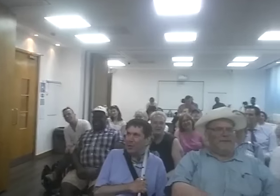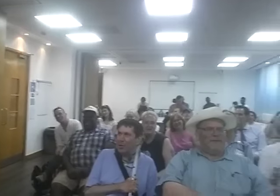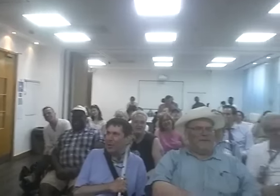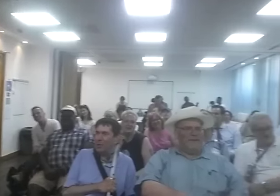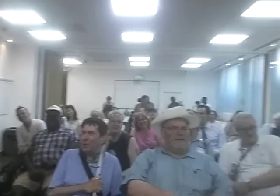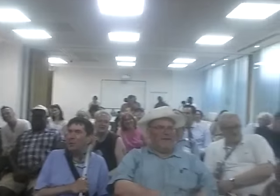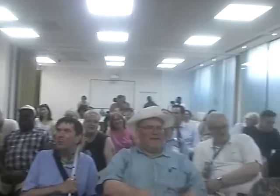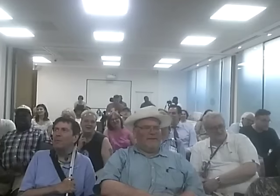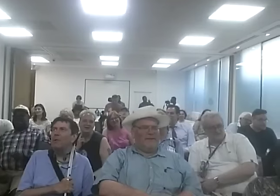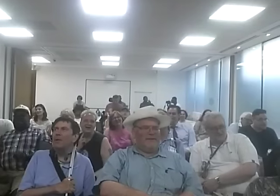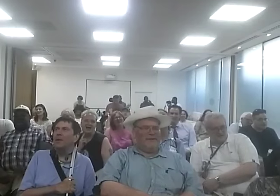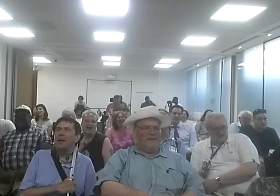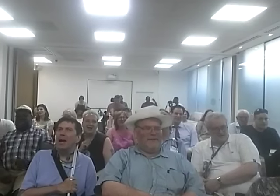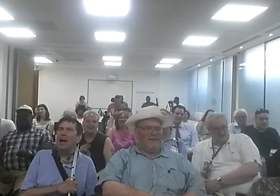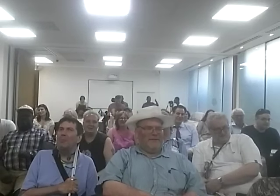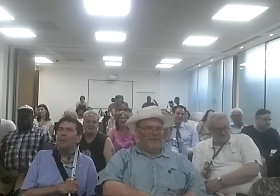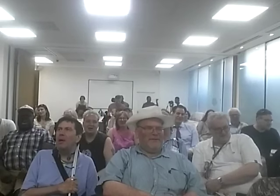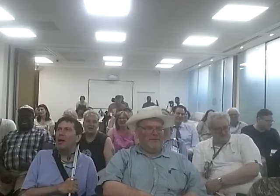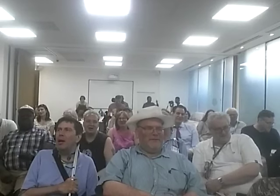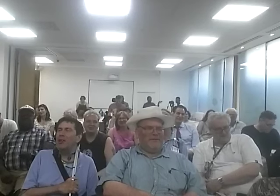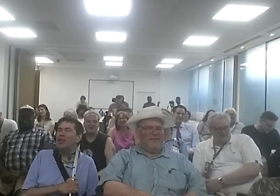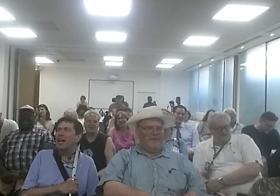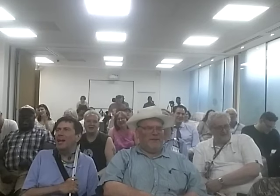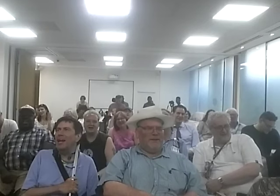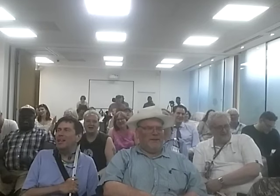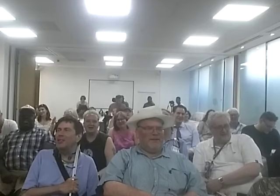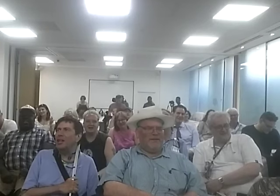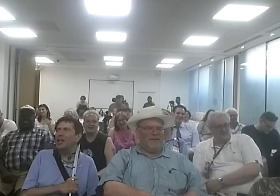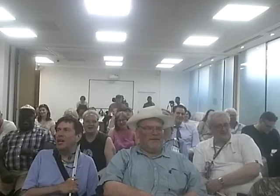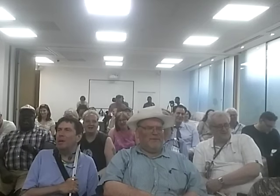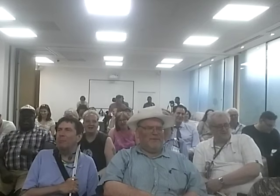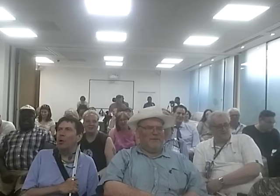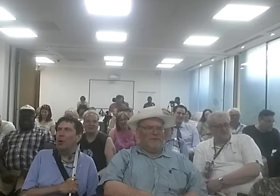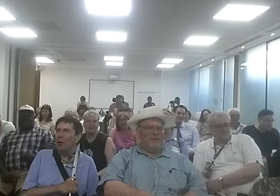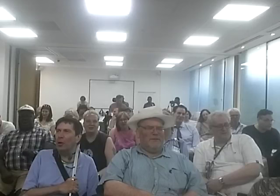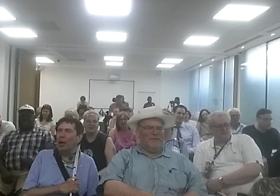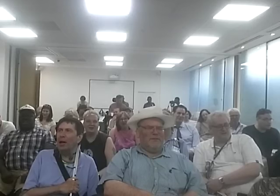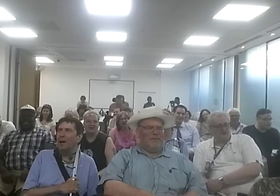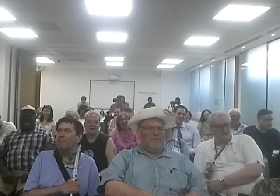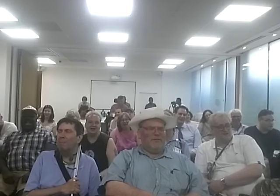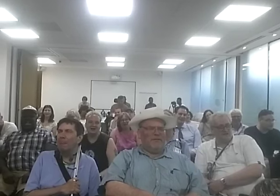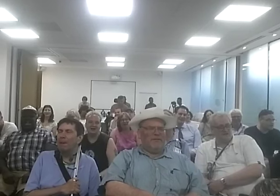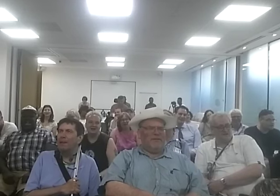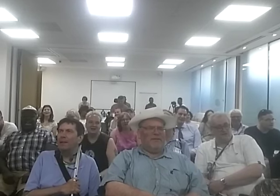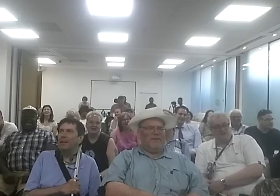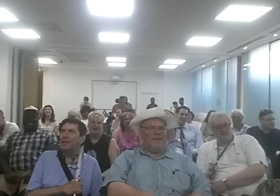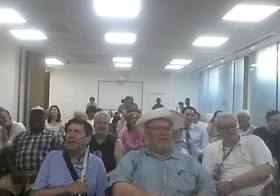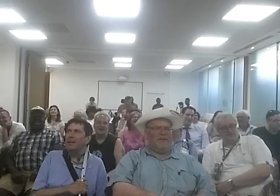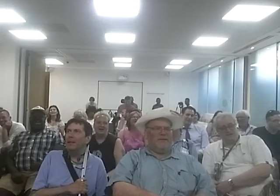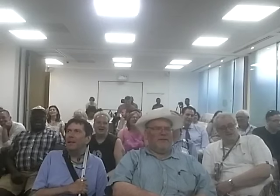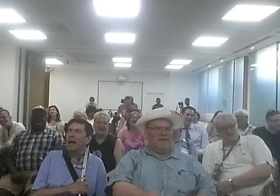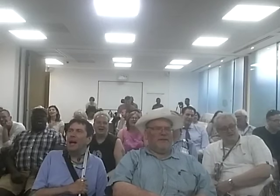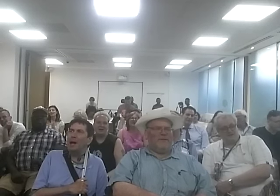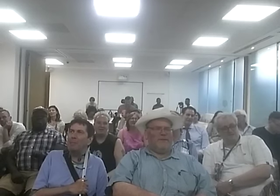to you. Happy birthday, dear Paula.